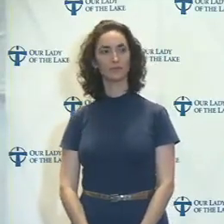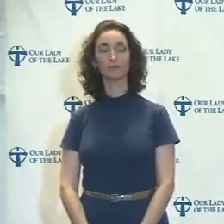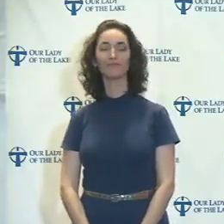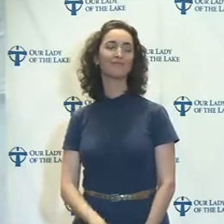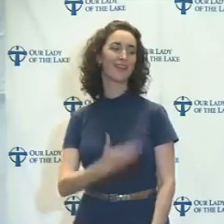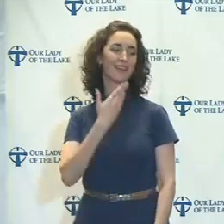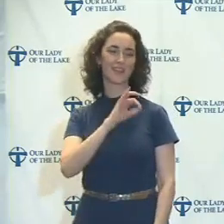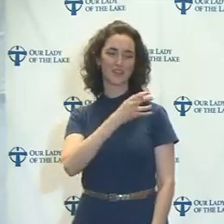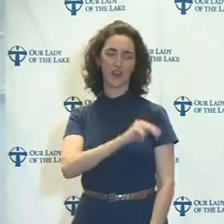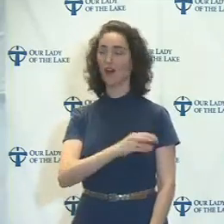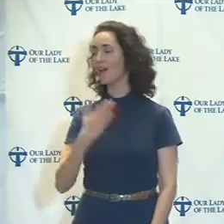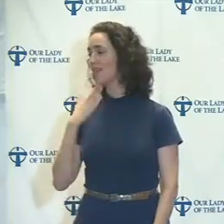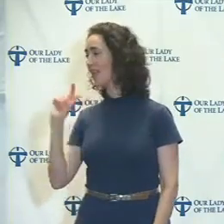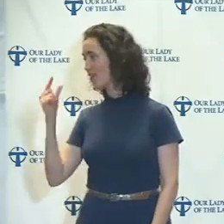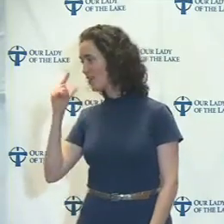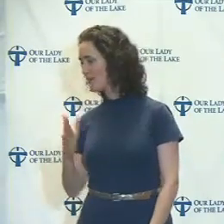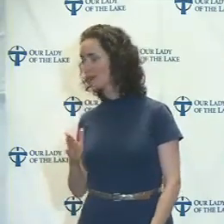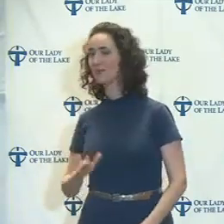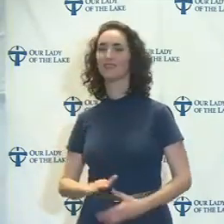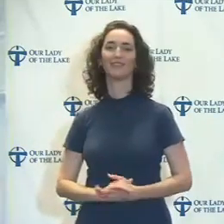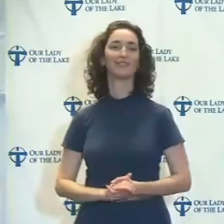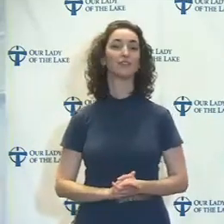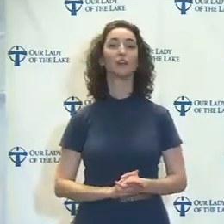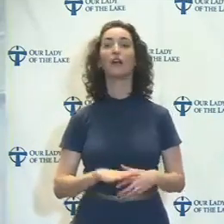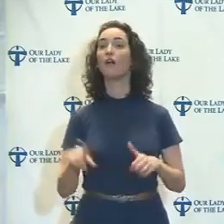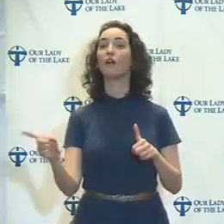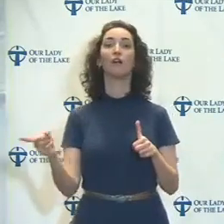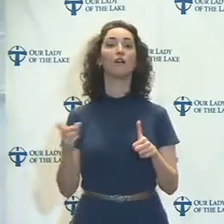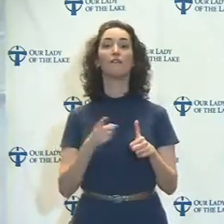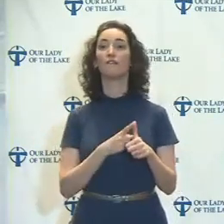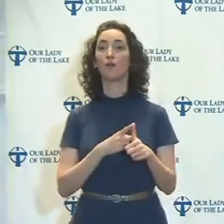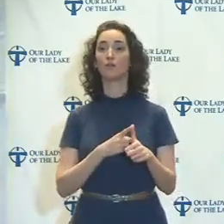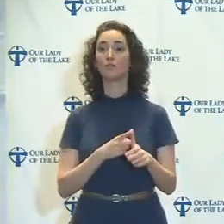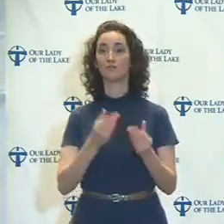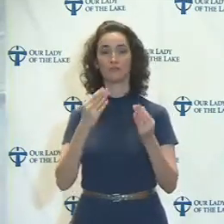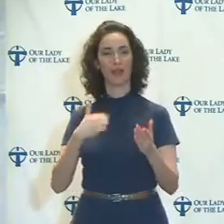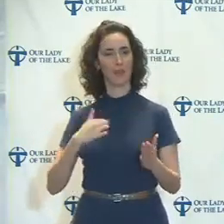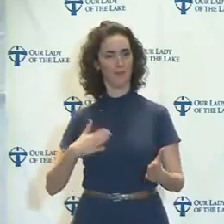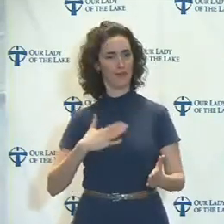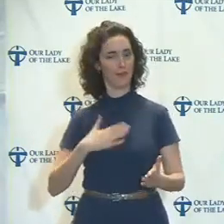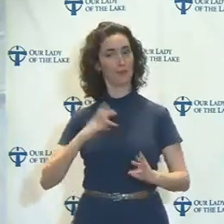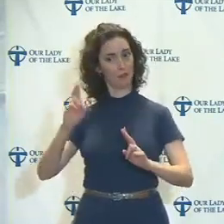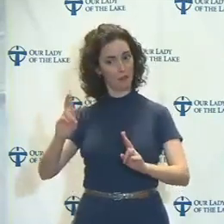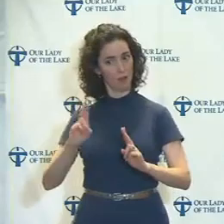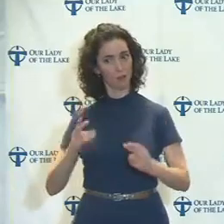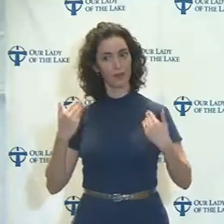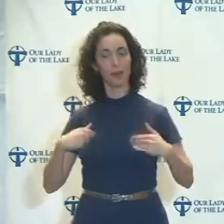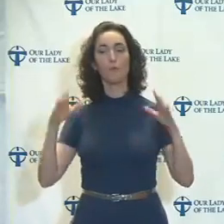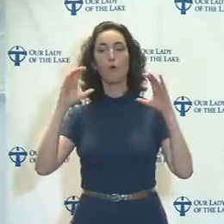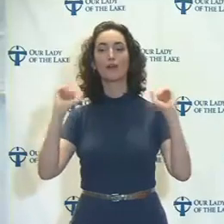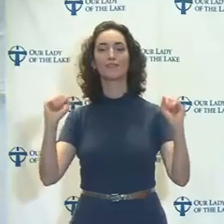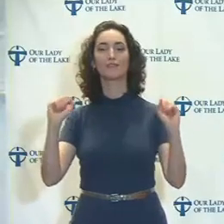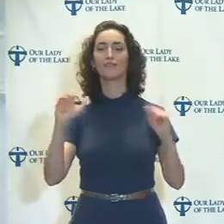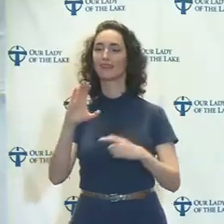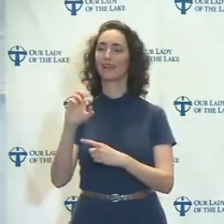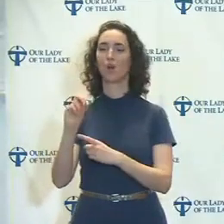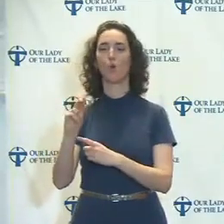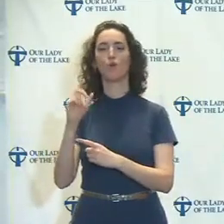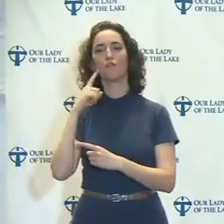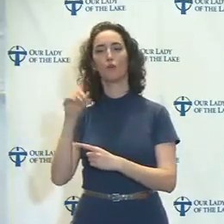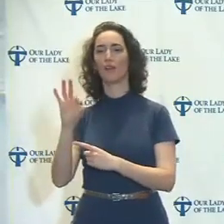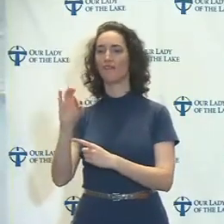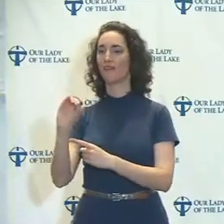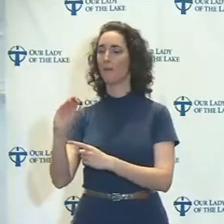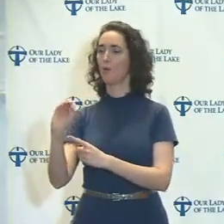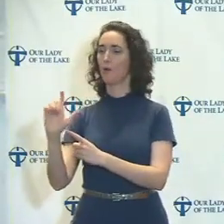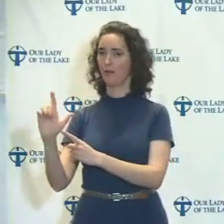Well, thanks, John, and thank you, Governor. First of all, I have the pleasure and privilege of being the president and CEO of FMOL-HS, and that's really